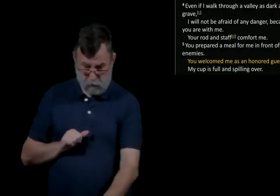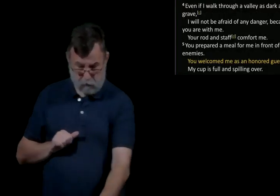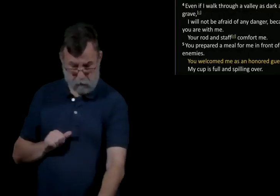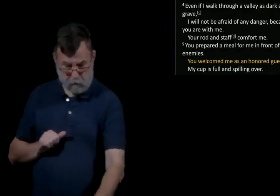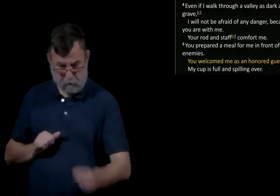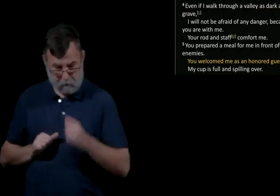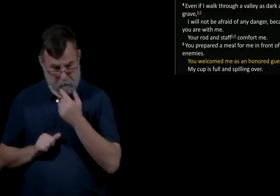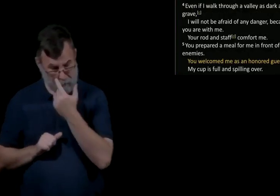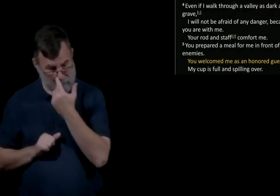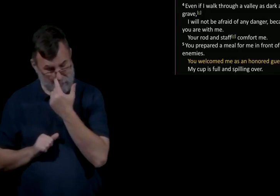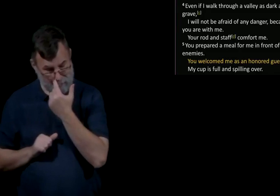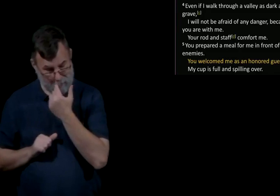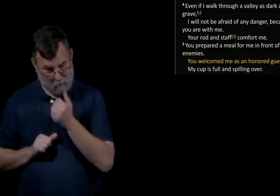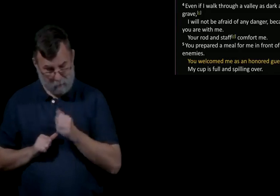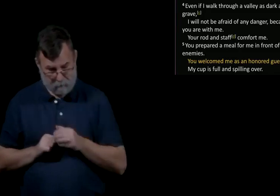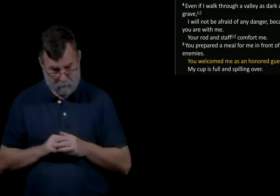Okay, guess it's taken care of.